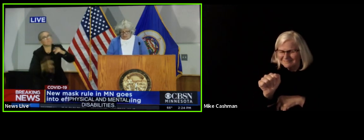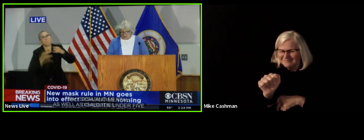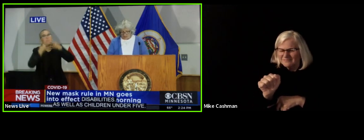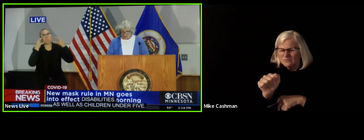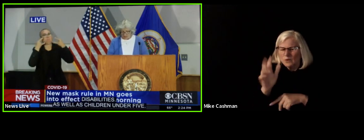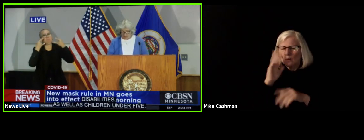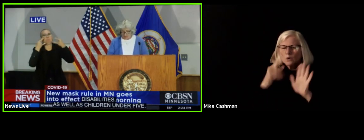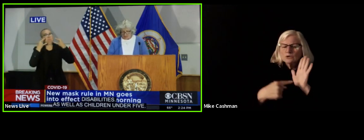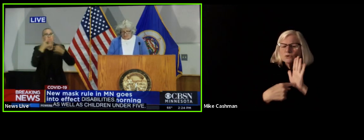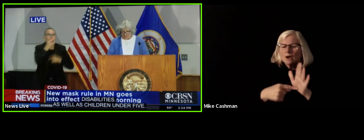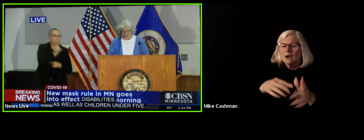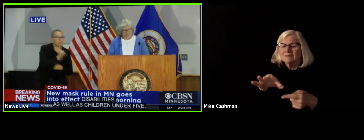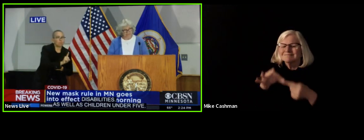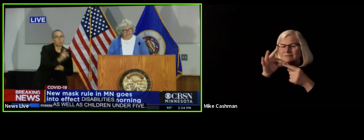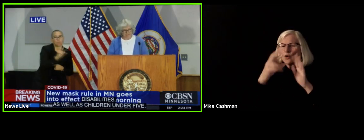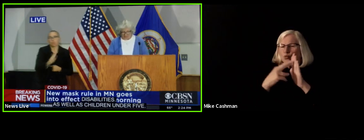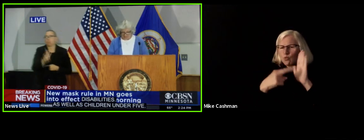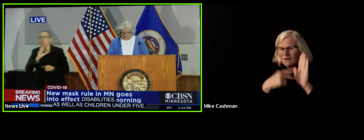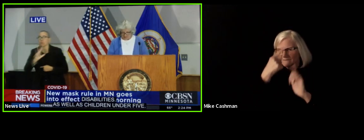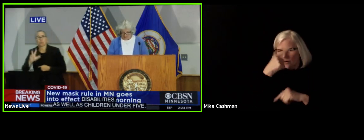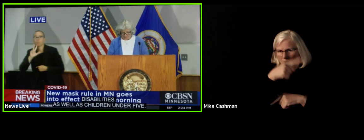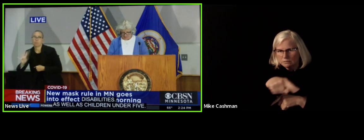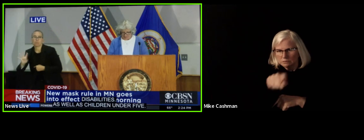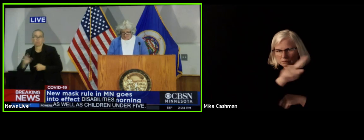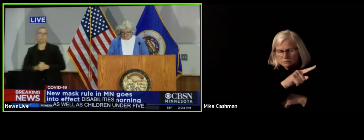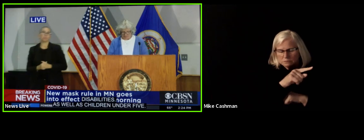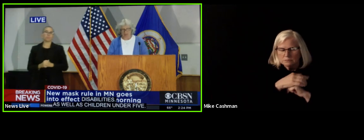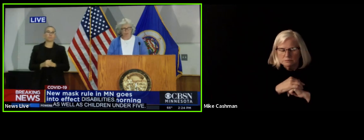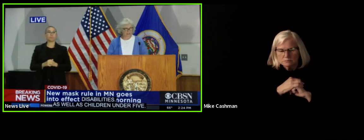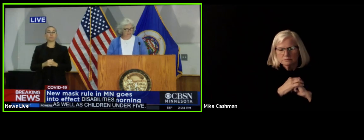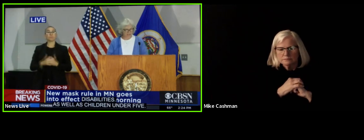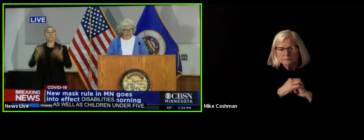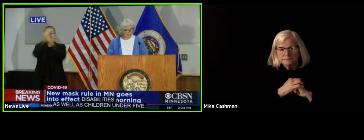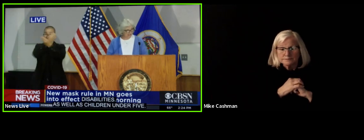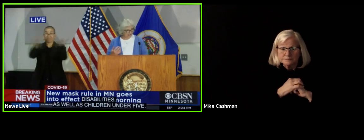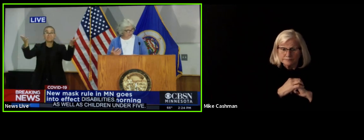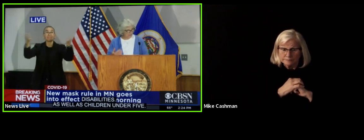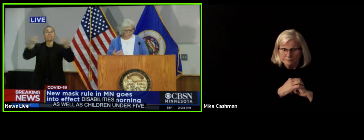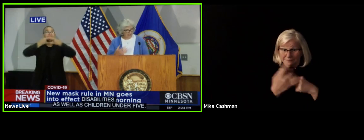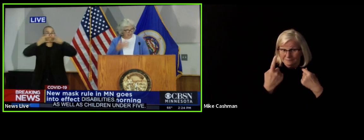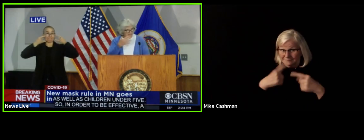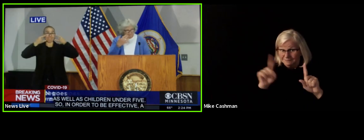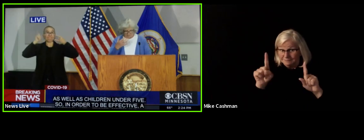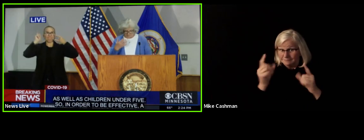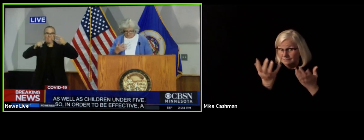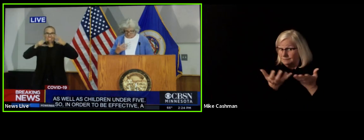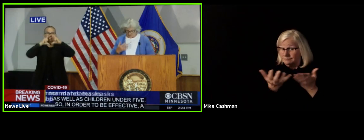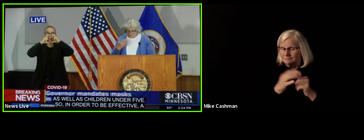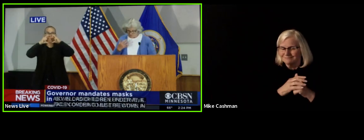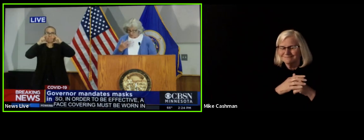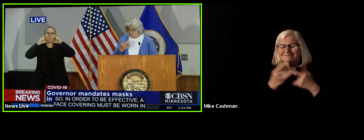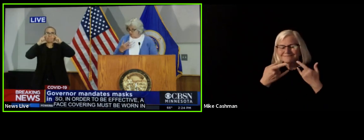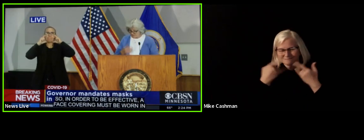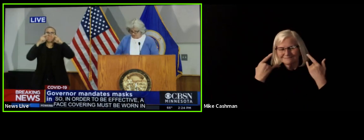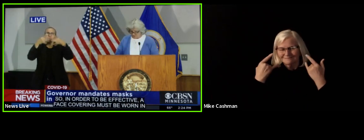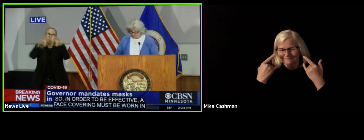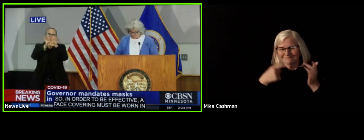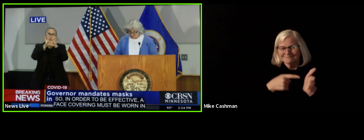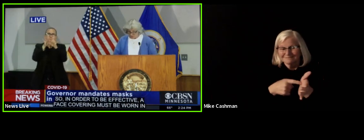So in order to be effective, a face covering must be worn in such a way that it covers the nose